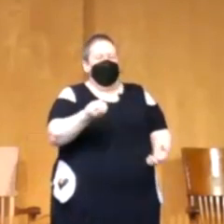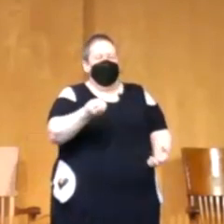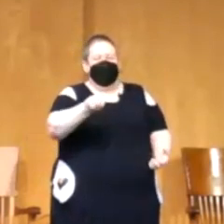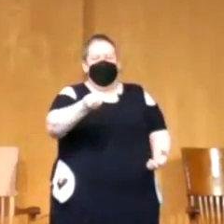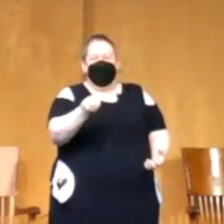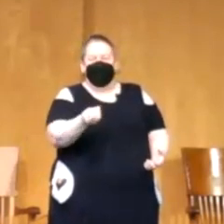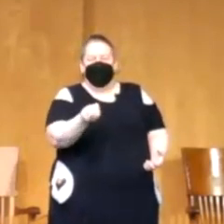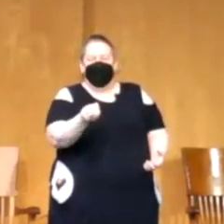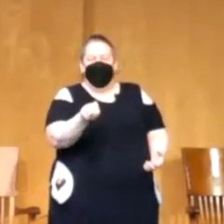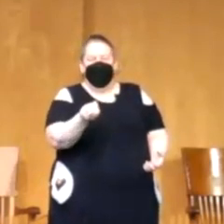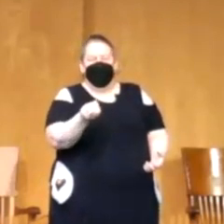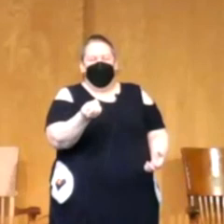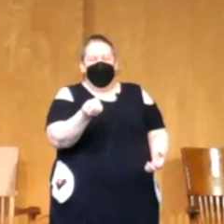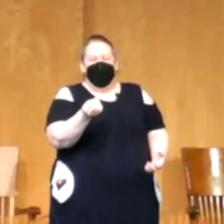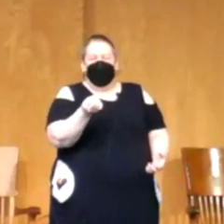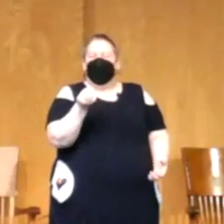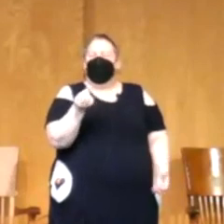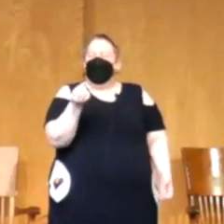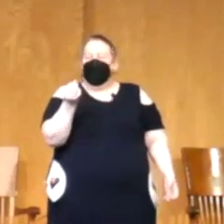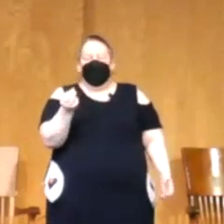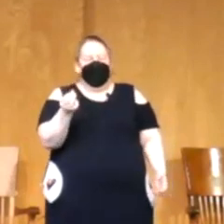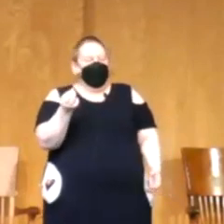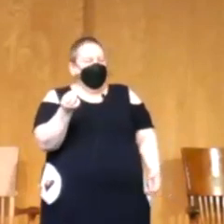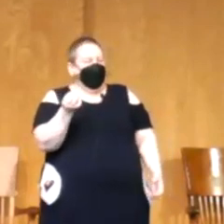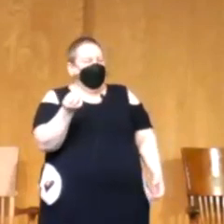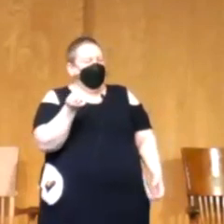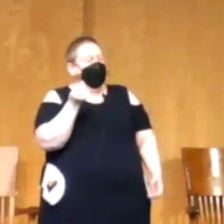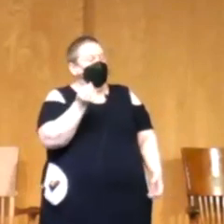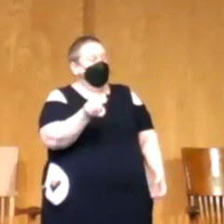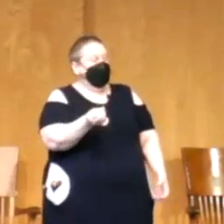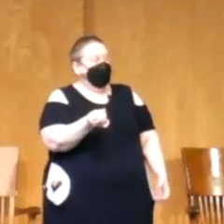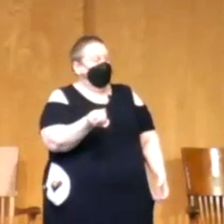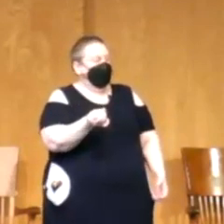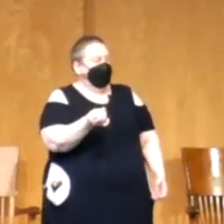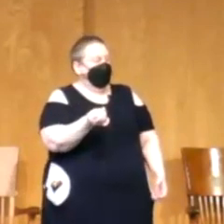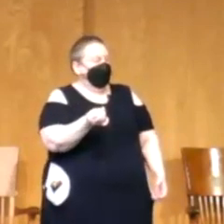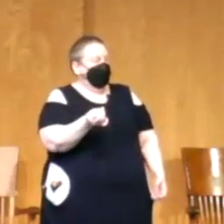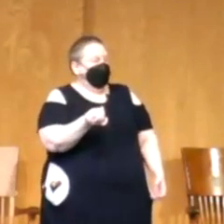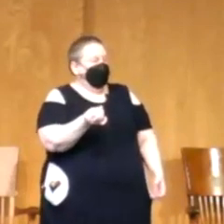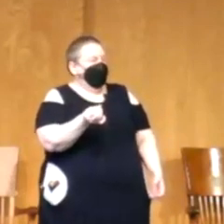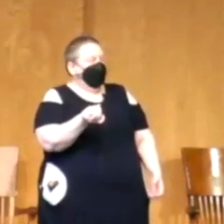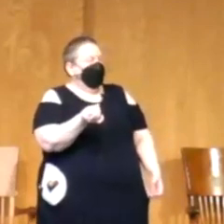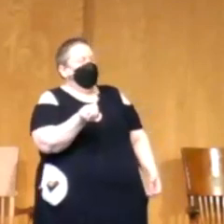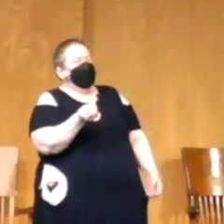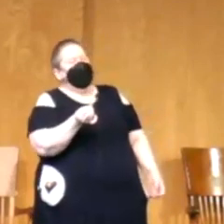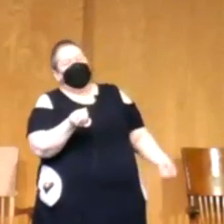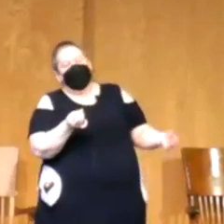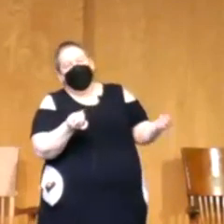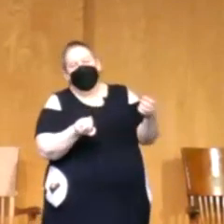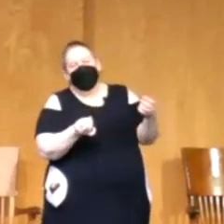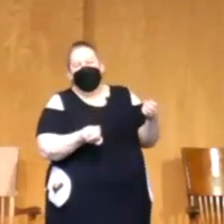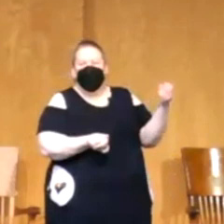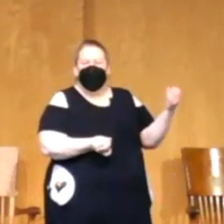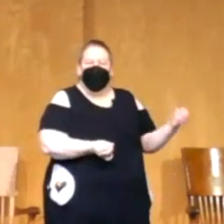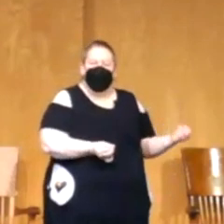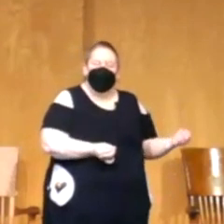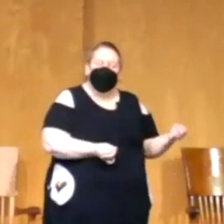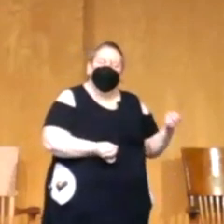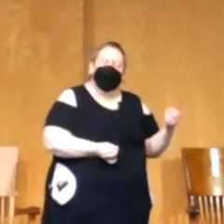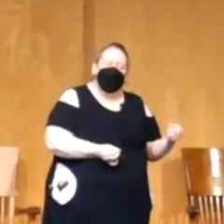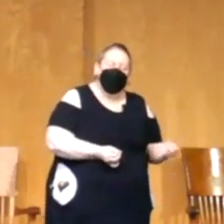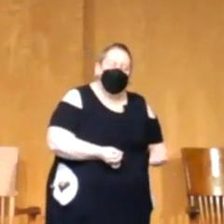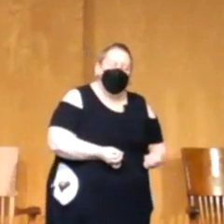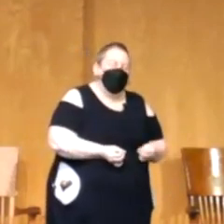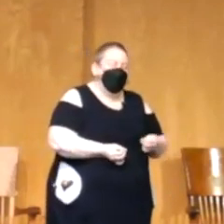the taste of a really good meal, the touch of the hand